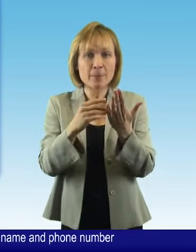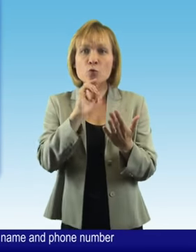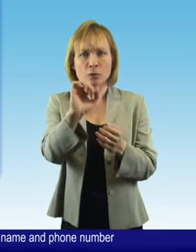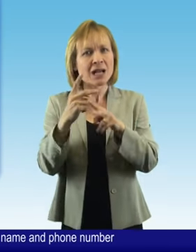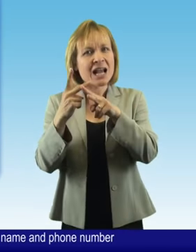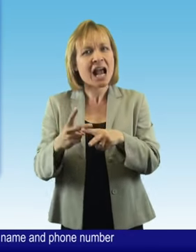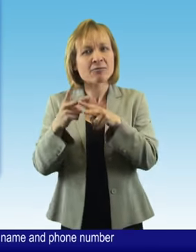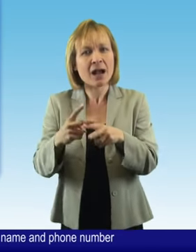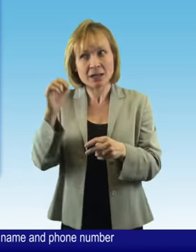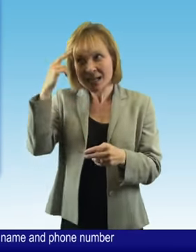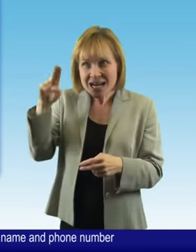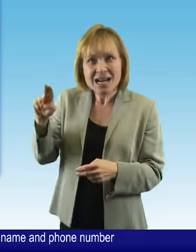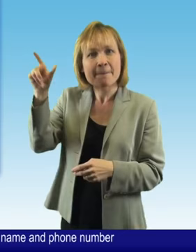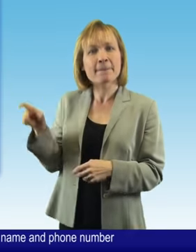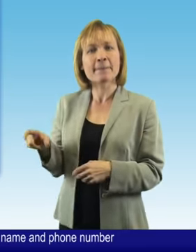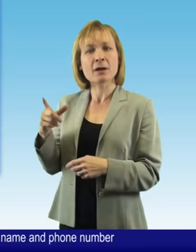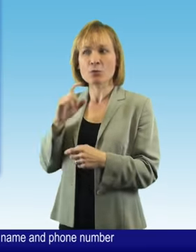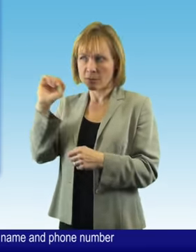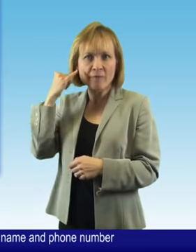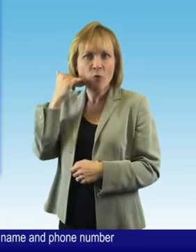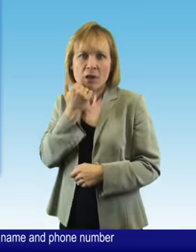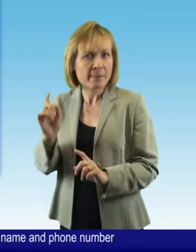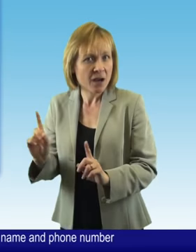your carer, their name and phone number,